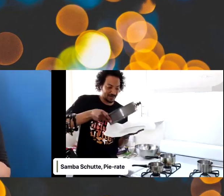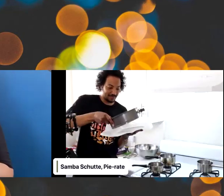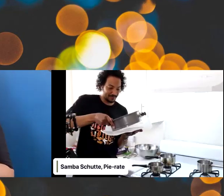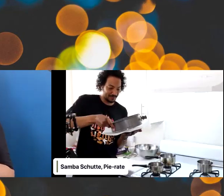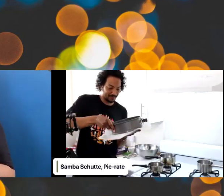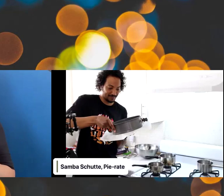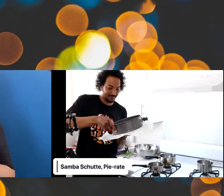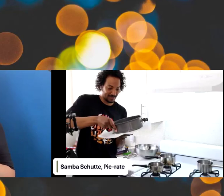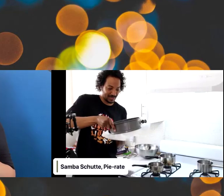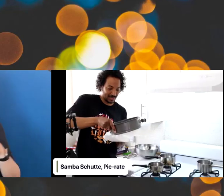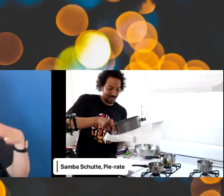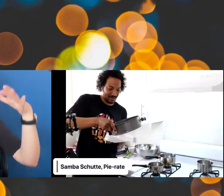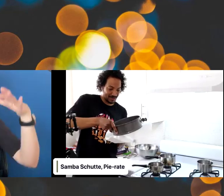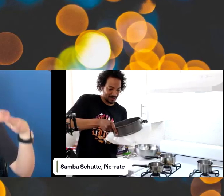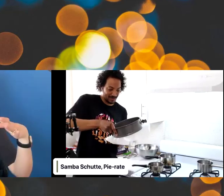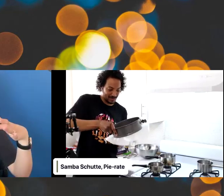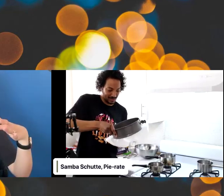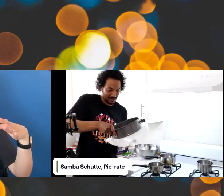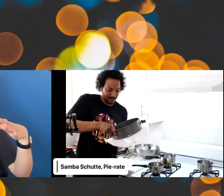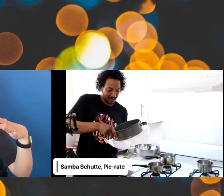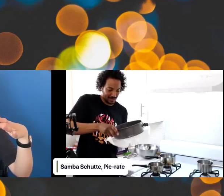the bottom,